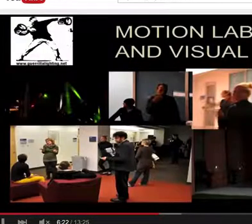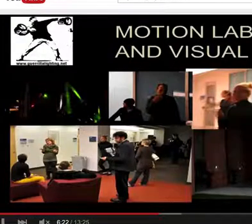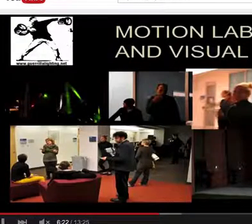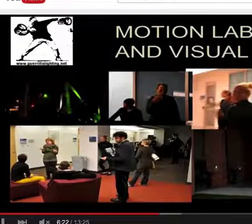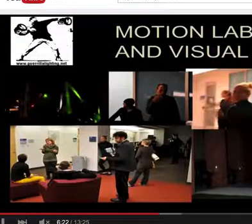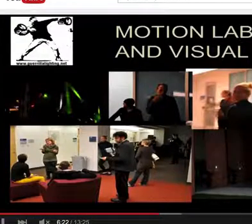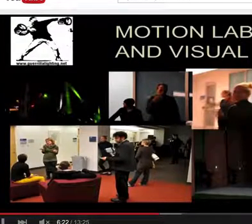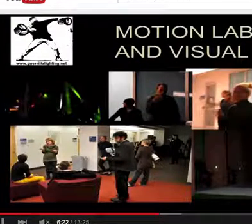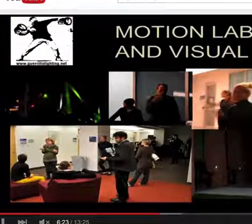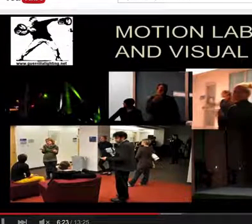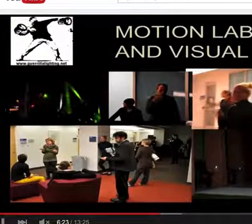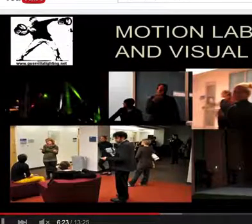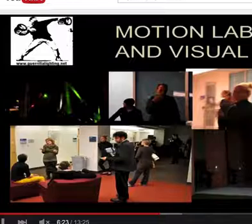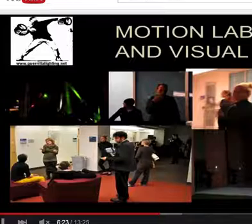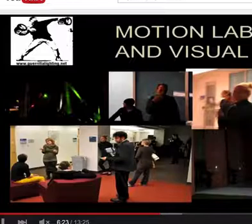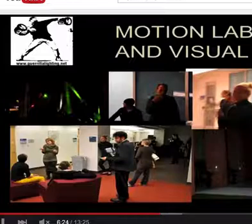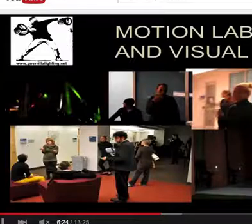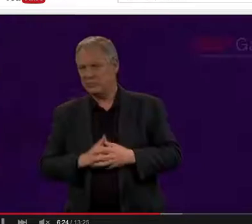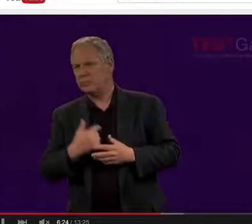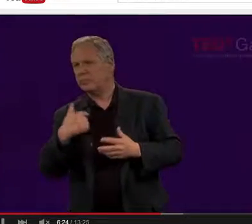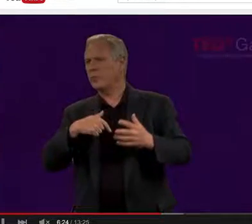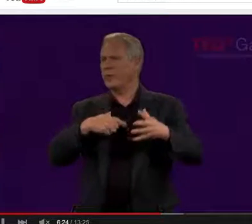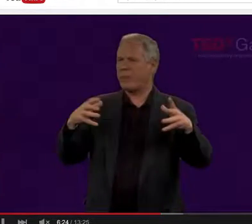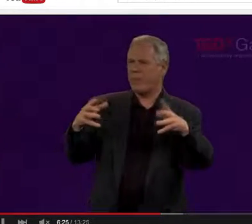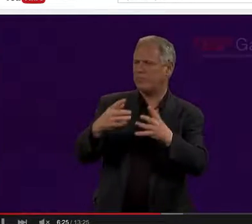the situation on campus with the lighting.